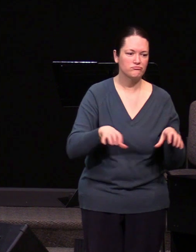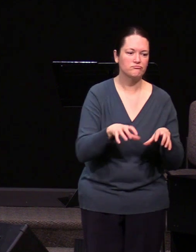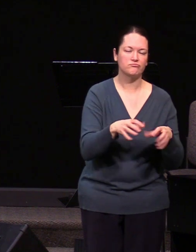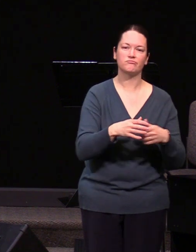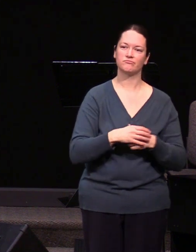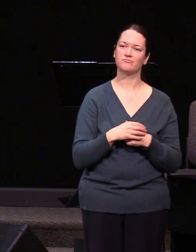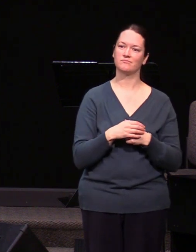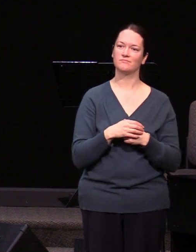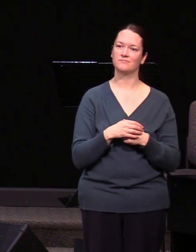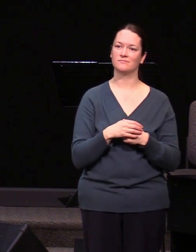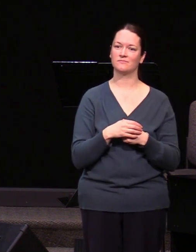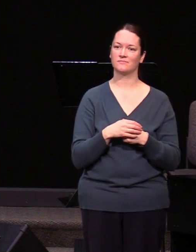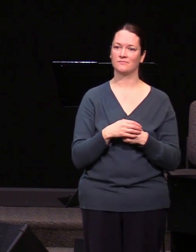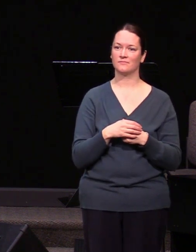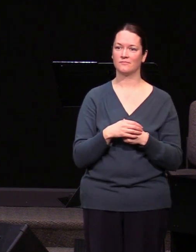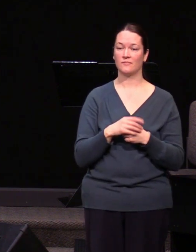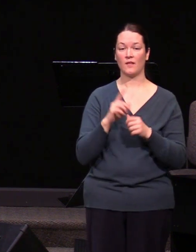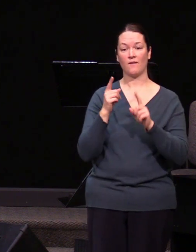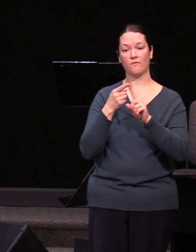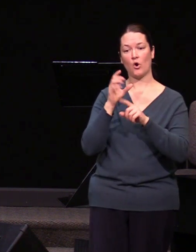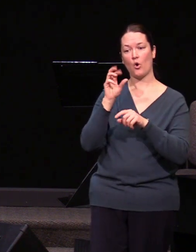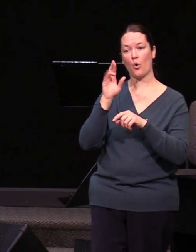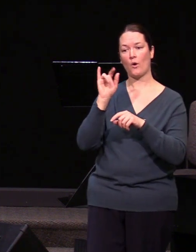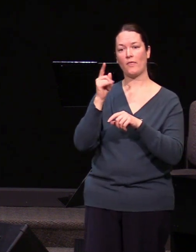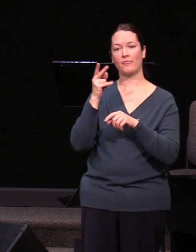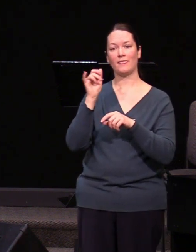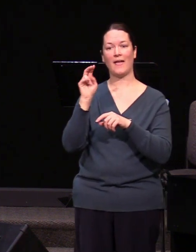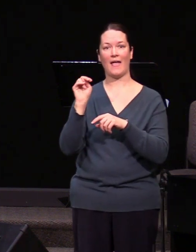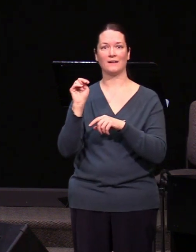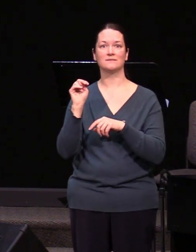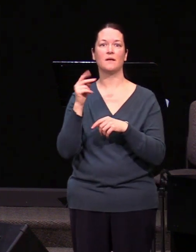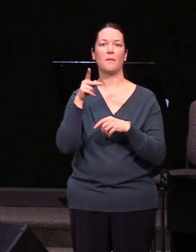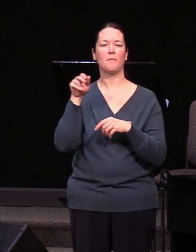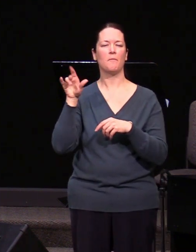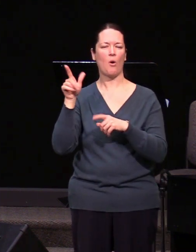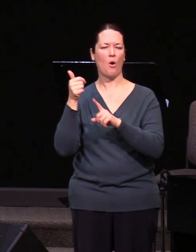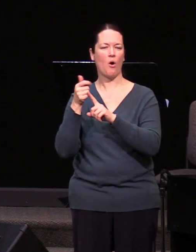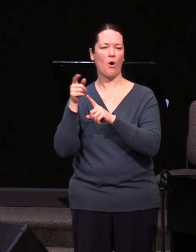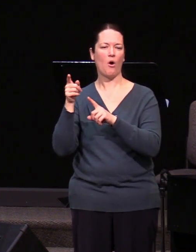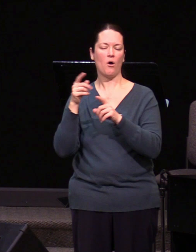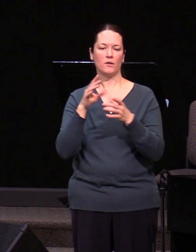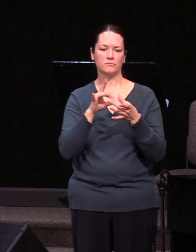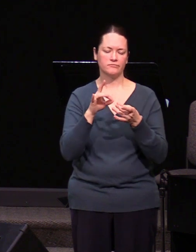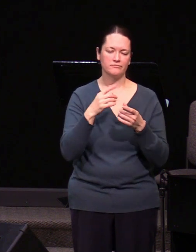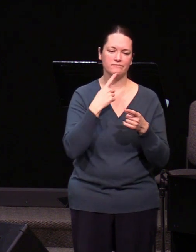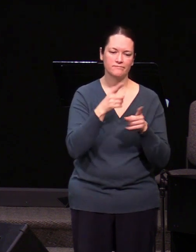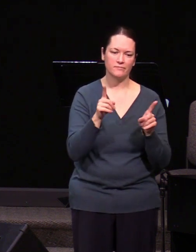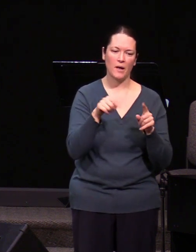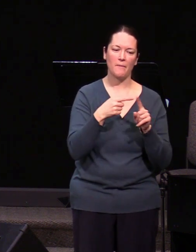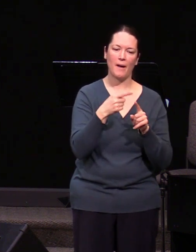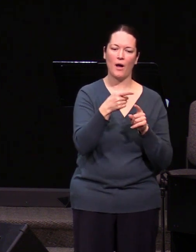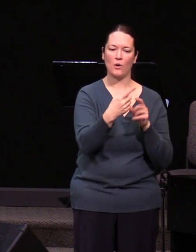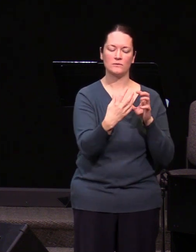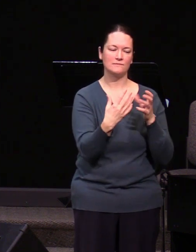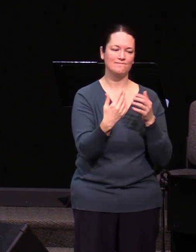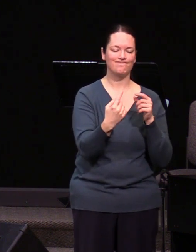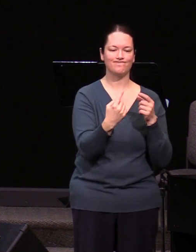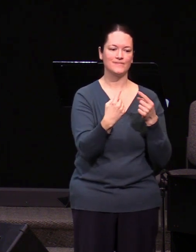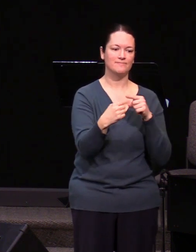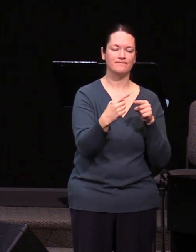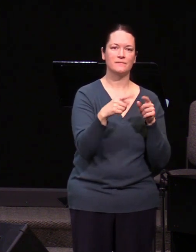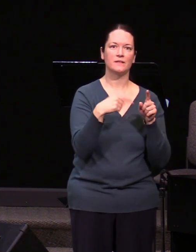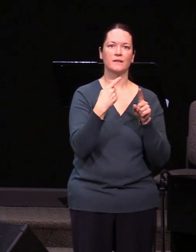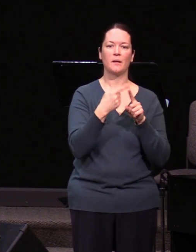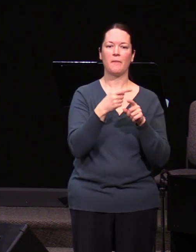See, in 1 Corinthians, Paul is addressing some disunity that arose from people following